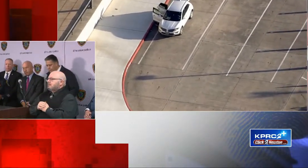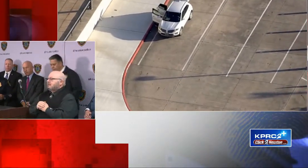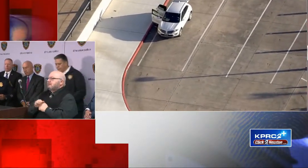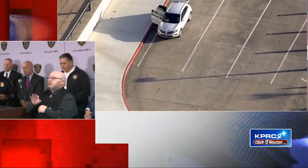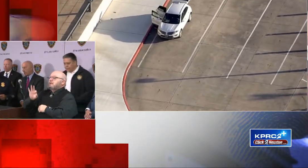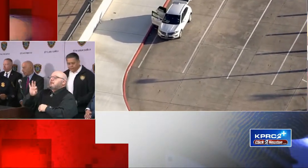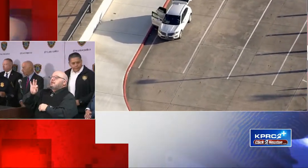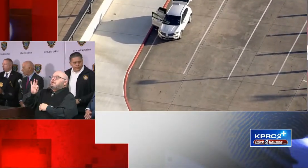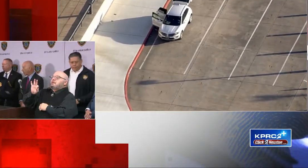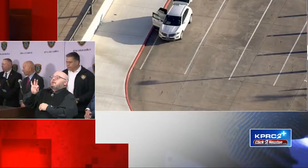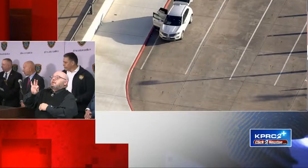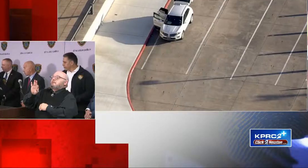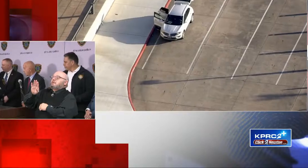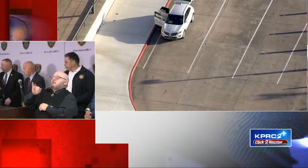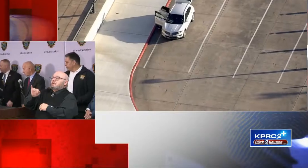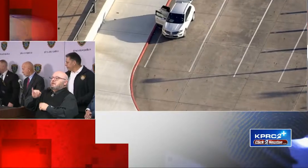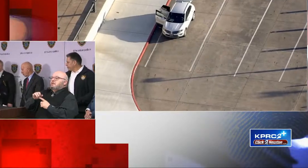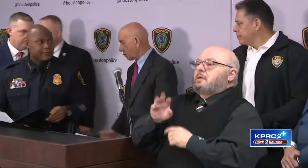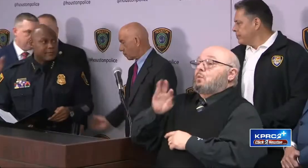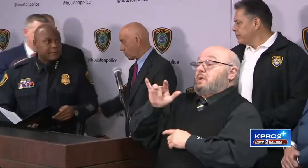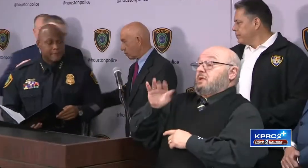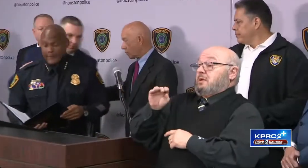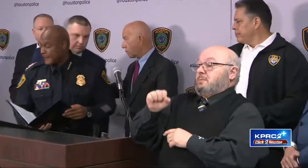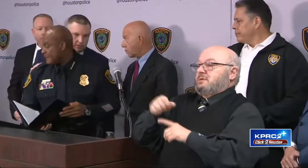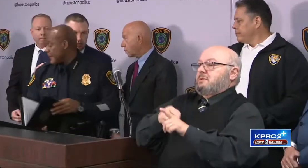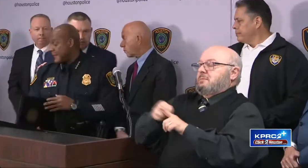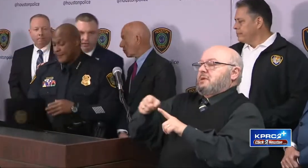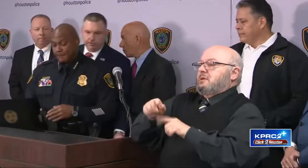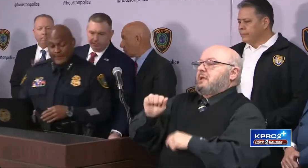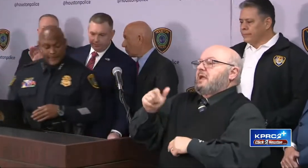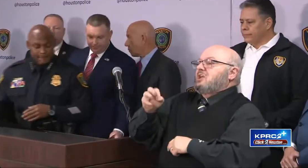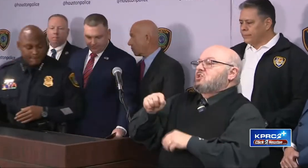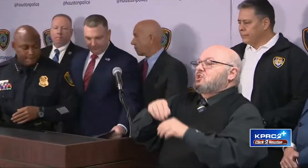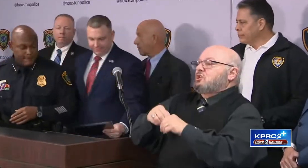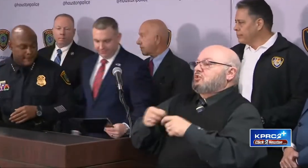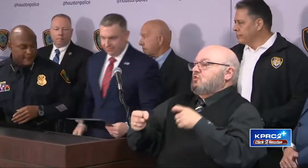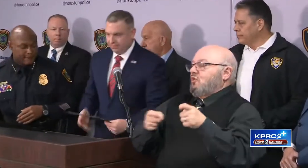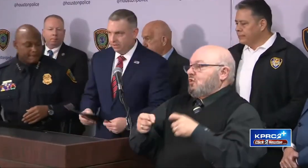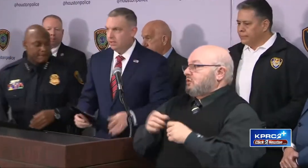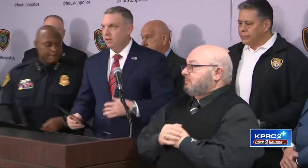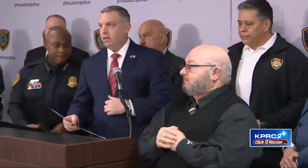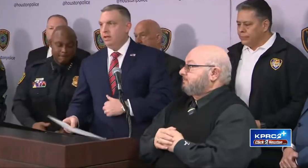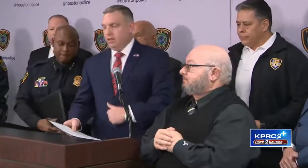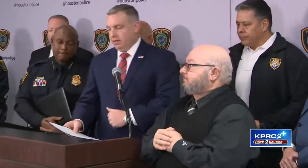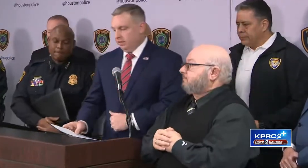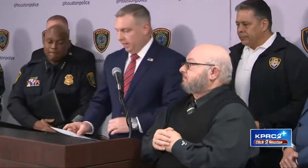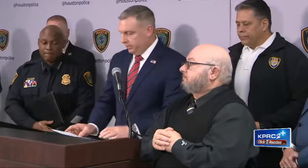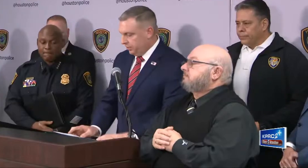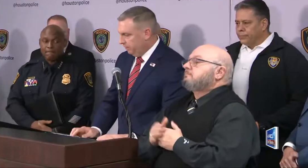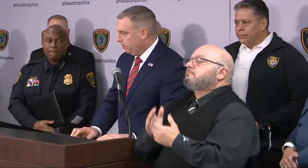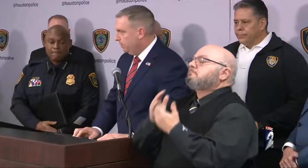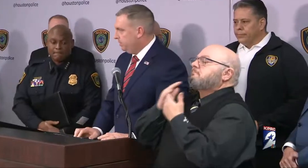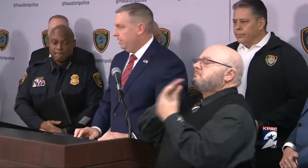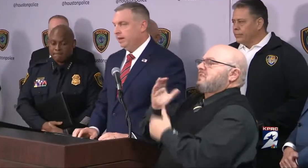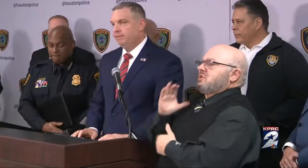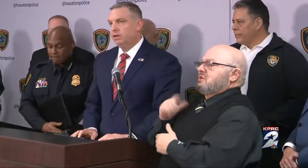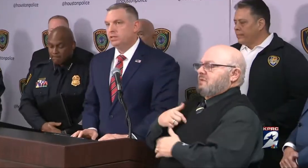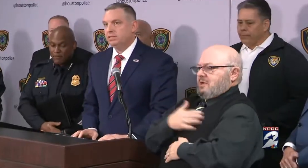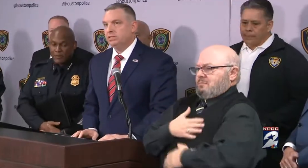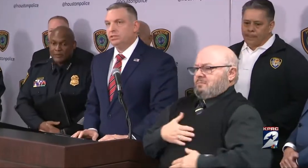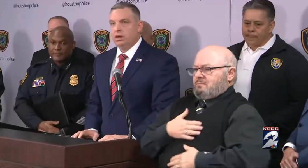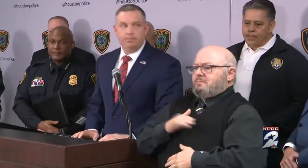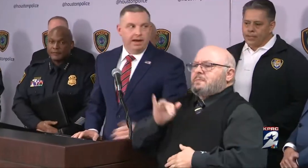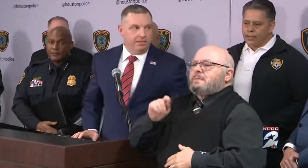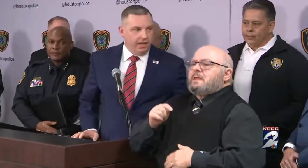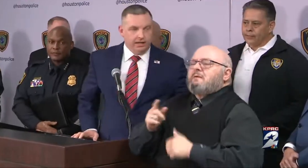FBI SAC Special Agent in charge, Williams. Got you. Thank you, Chief. Got you. Thanks. Thank you, Chief. Appreciate it. I'd first